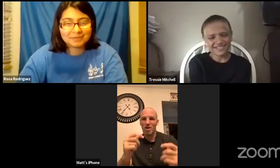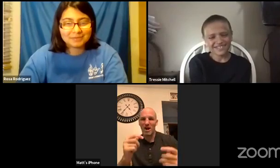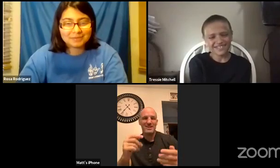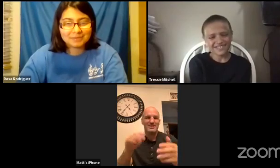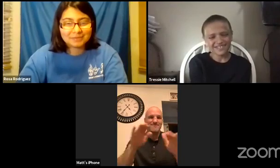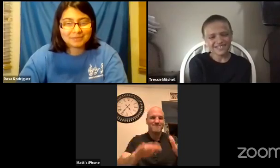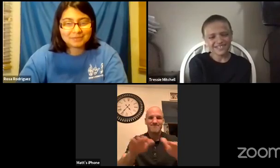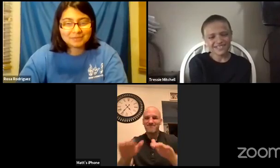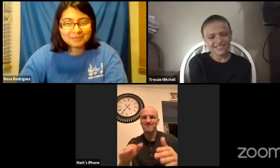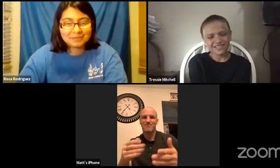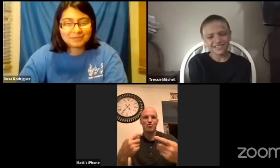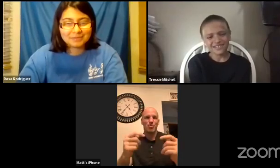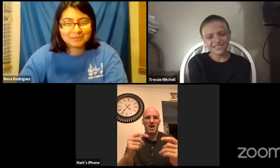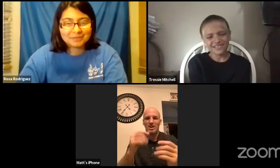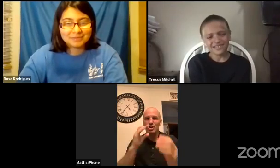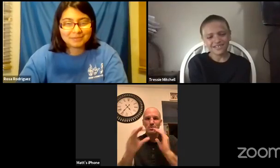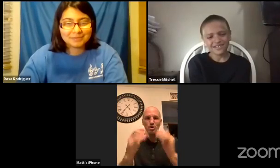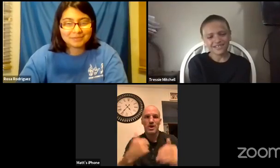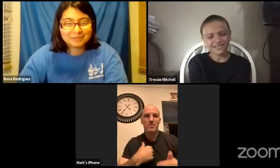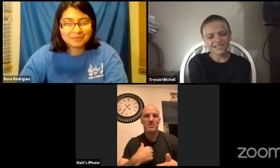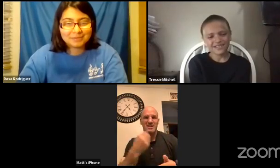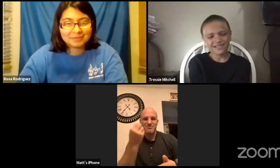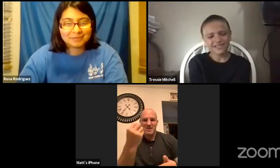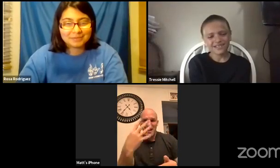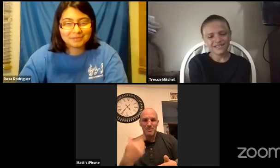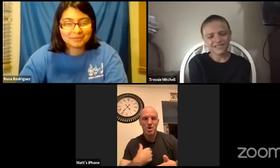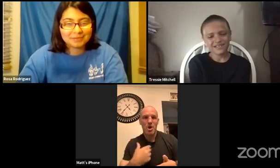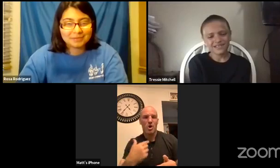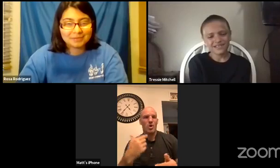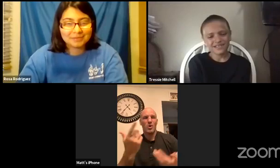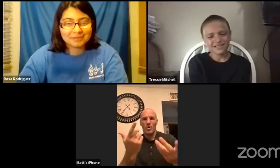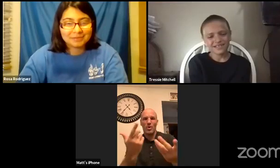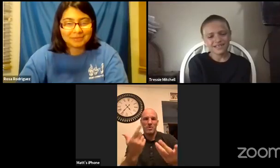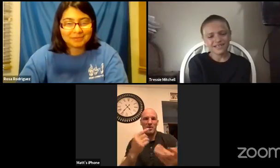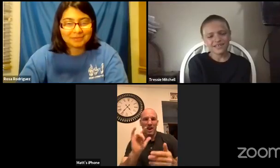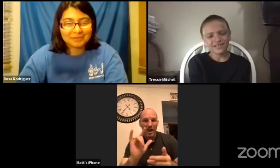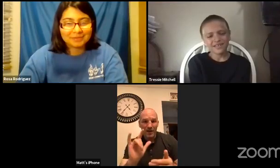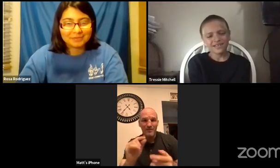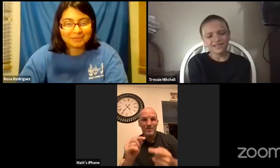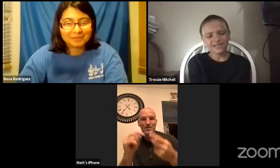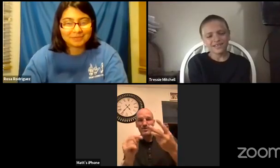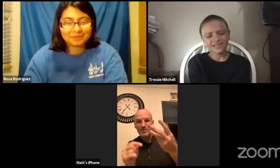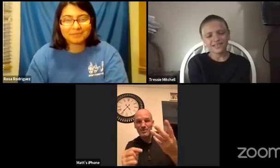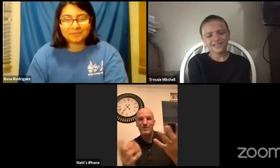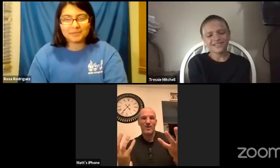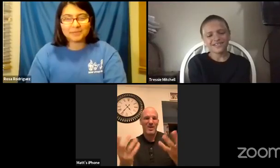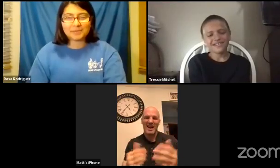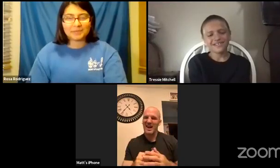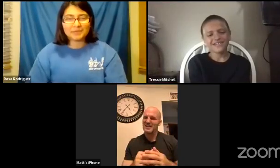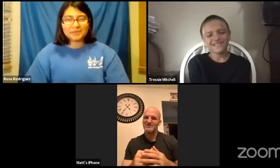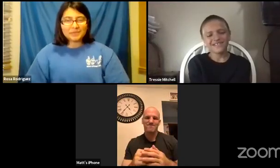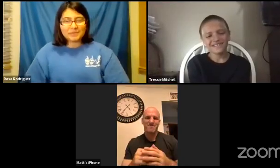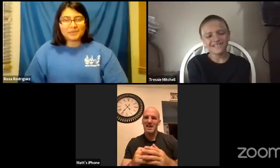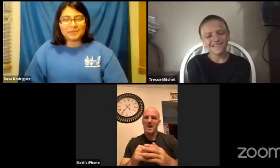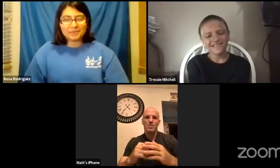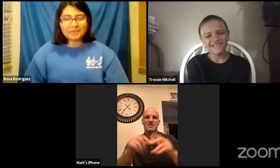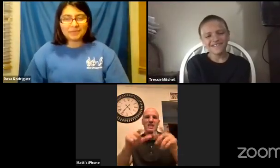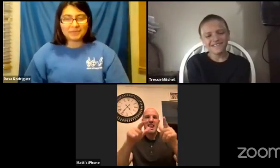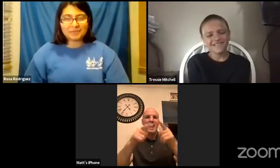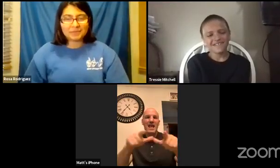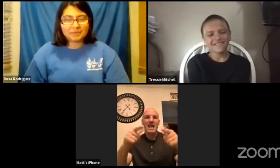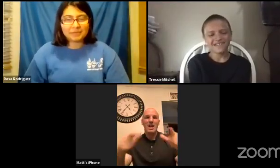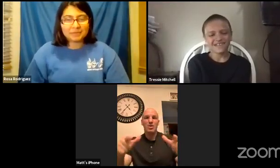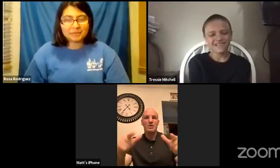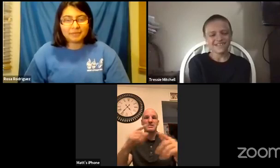3, I was a handful as a toddler. I know my parents struggled to deal